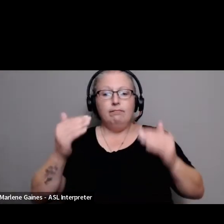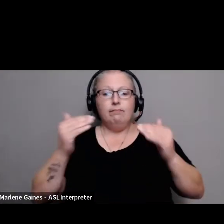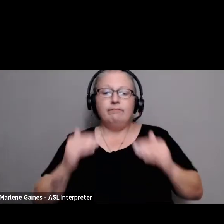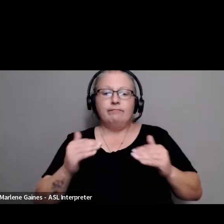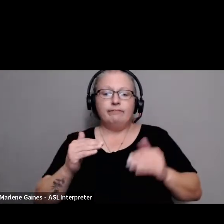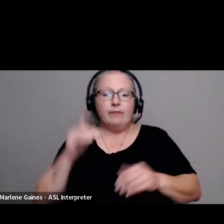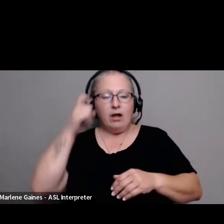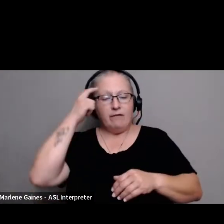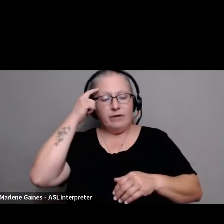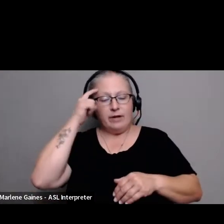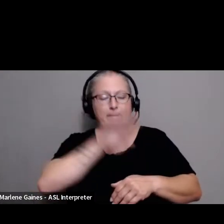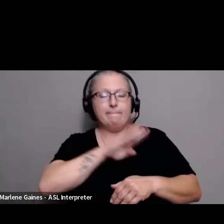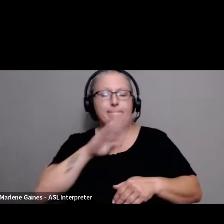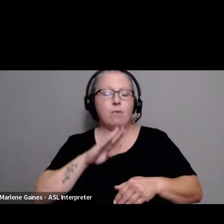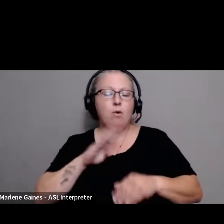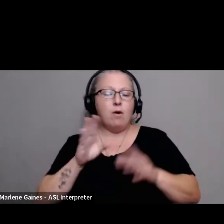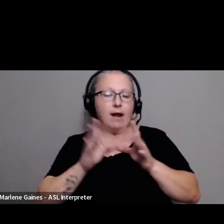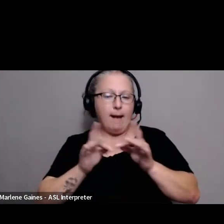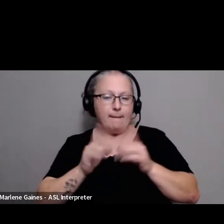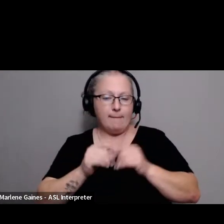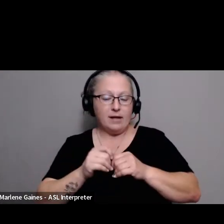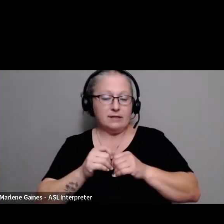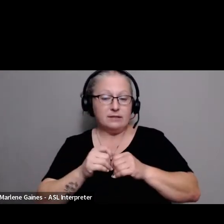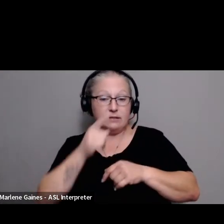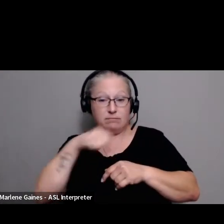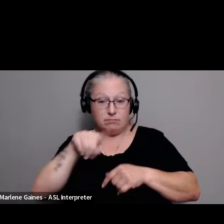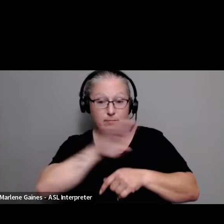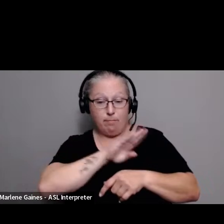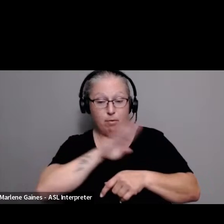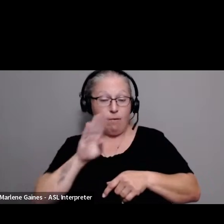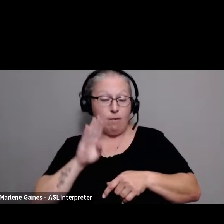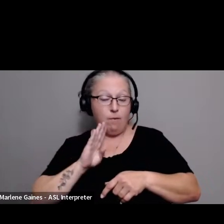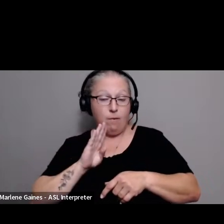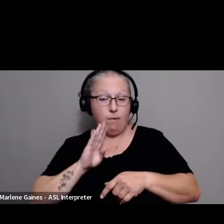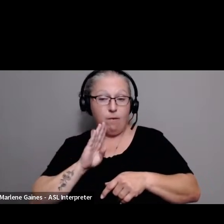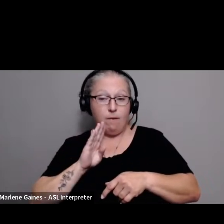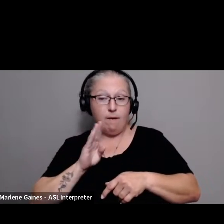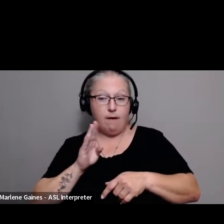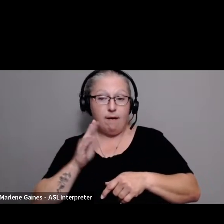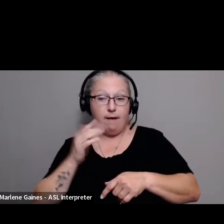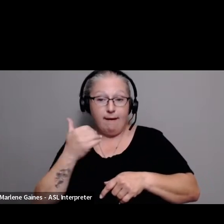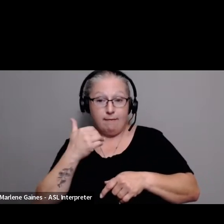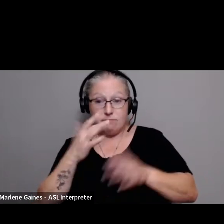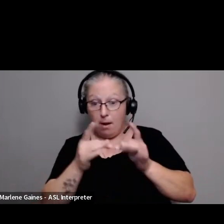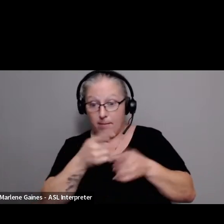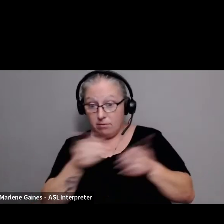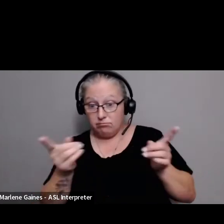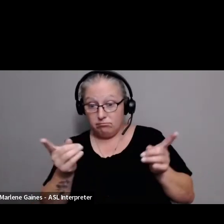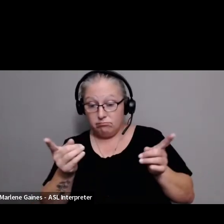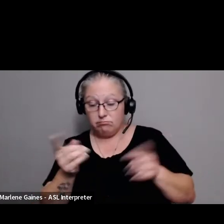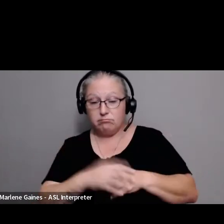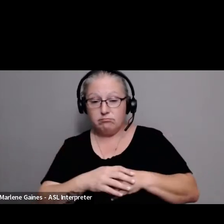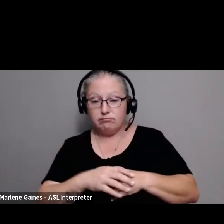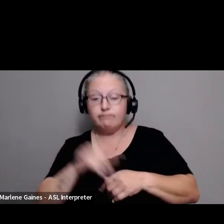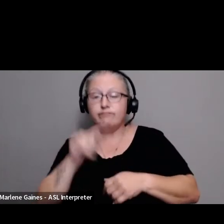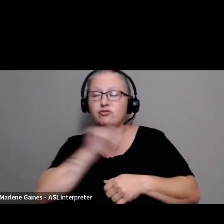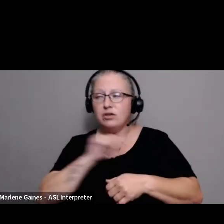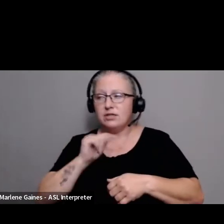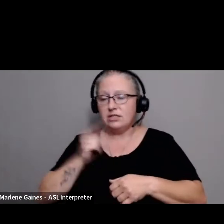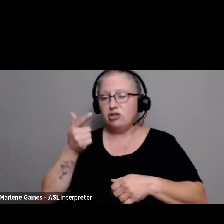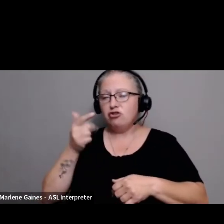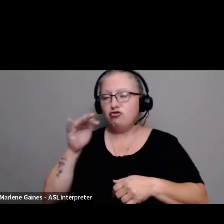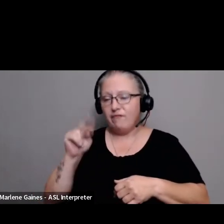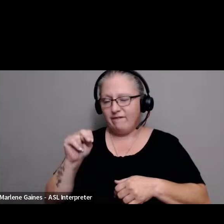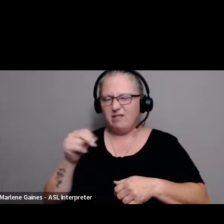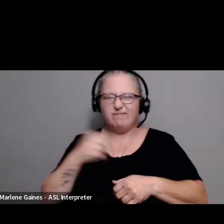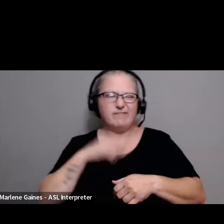governing board comments. Do any of the board members have comments? Yes, Trustee Griffin. I'll